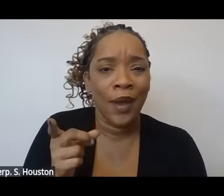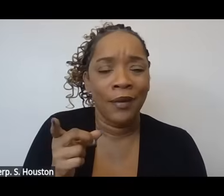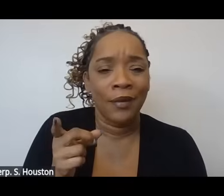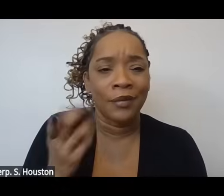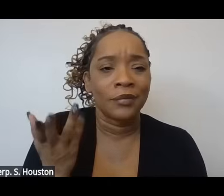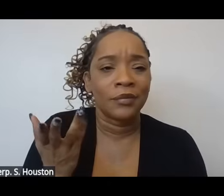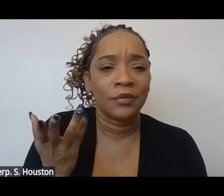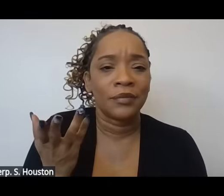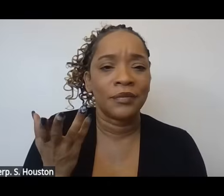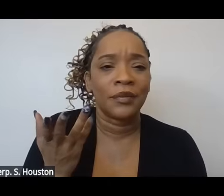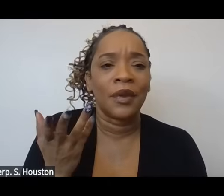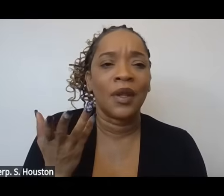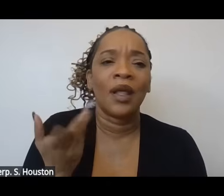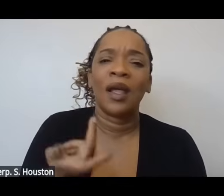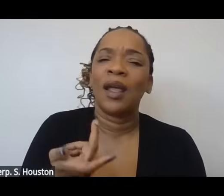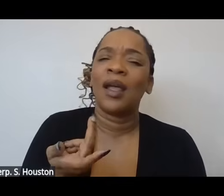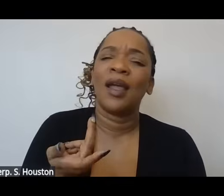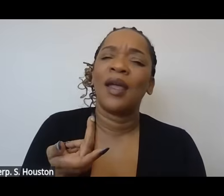And